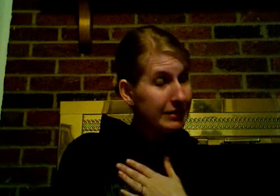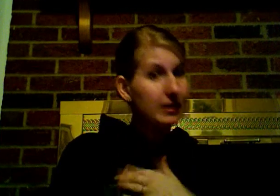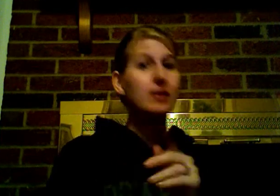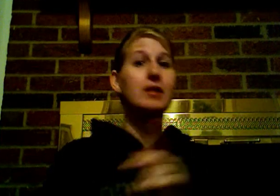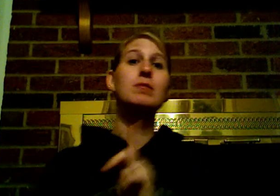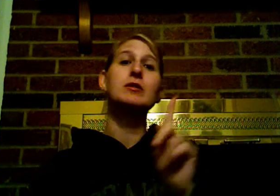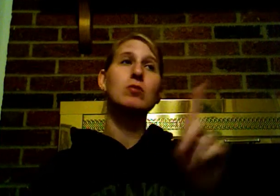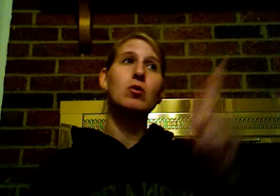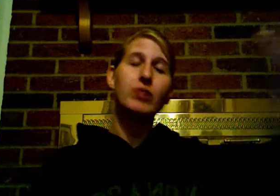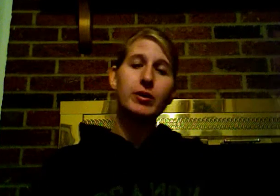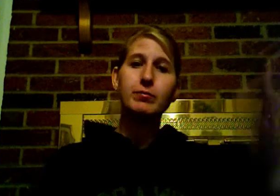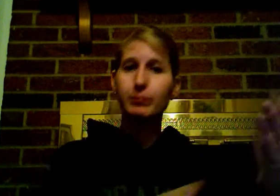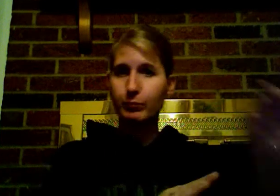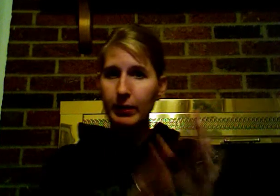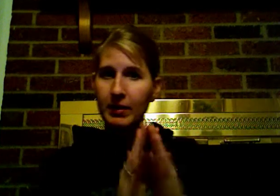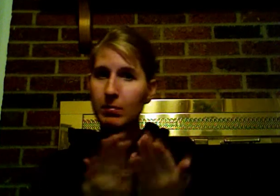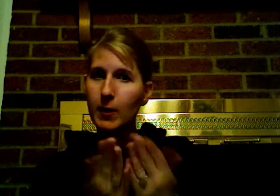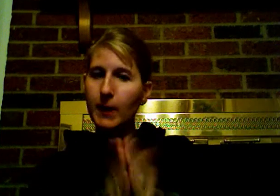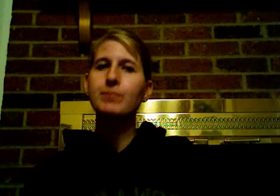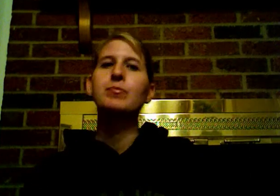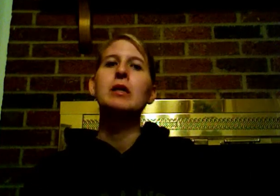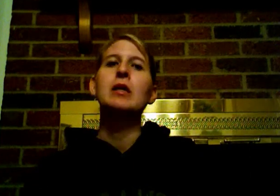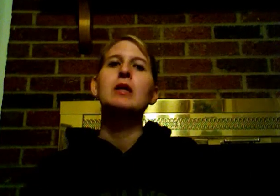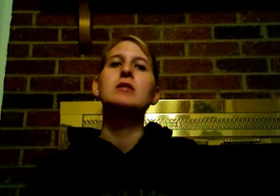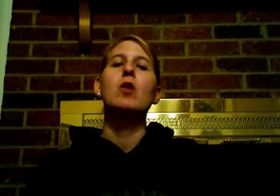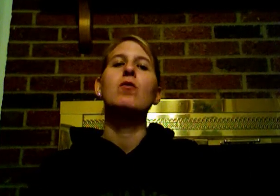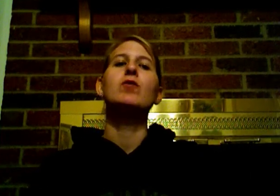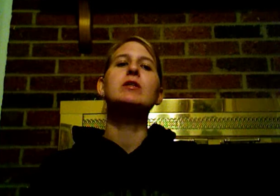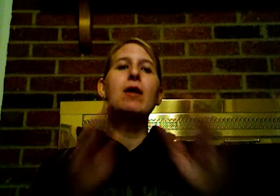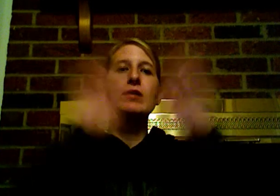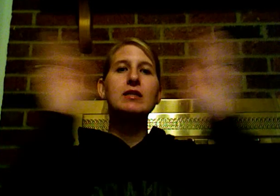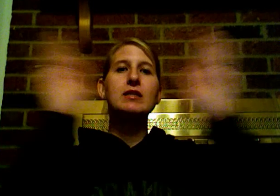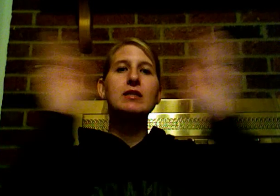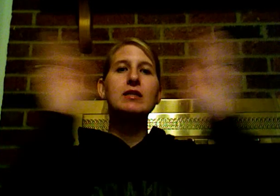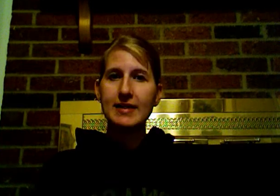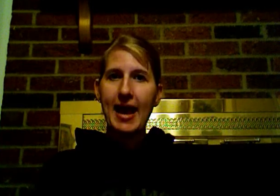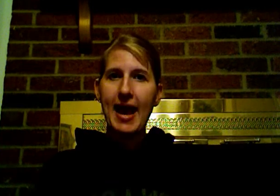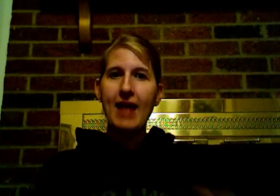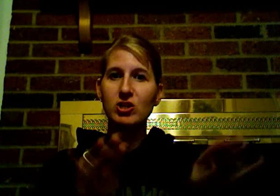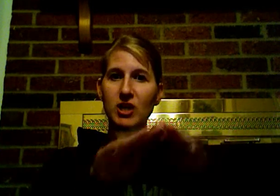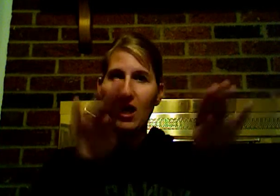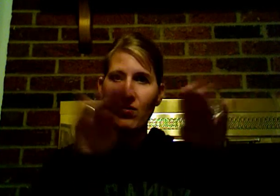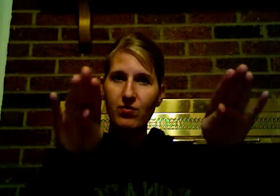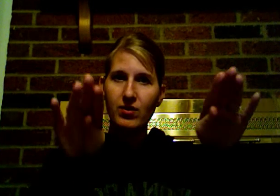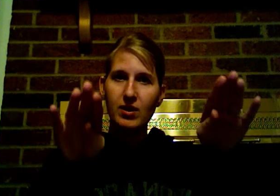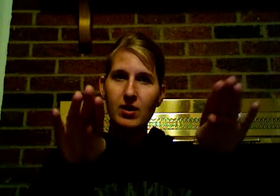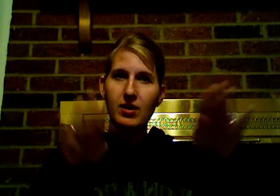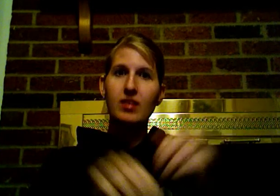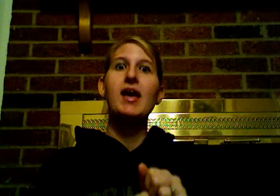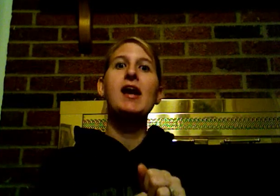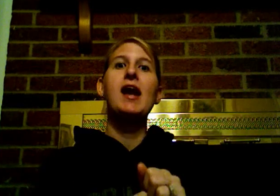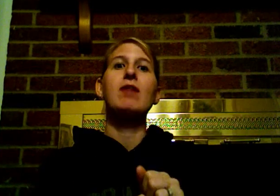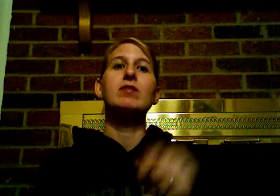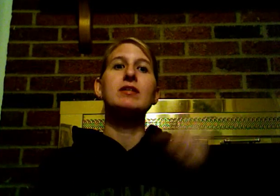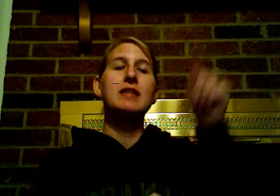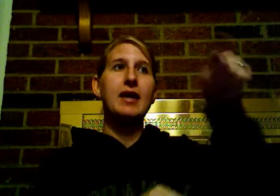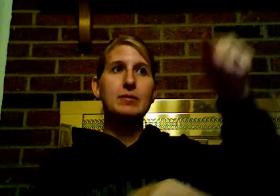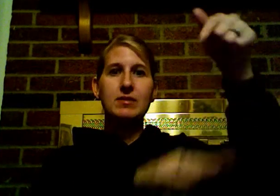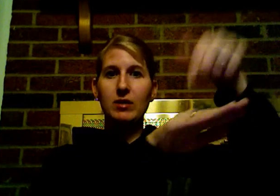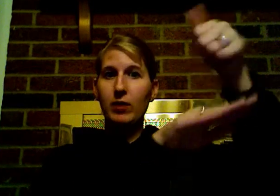and then the person will go over and bring me the book. So first I would explain where it's at, the shelf. Then I would say specifically where it's